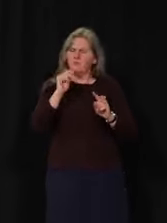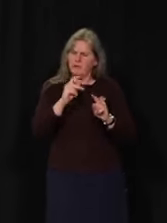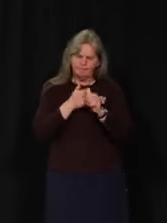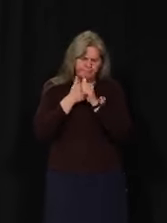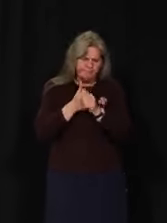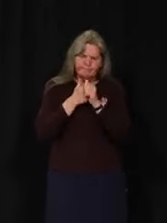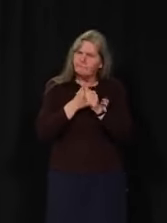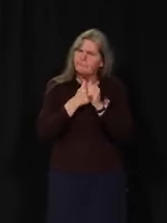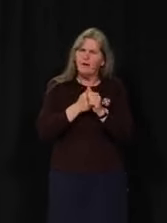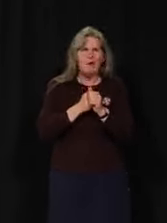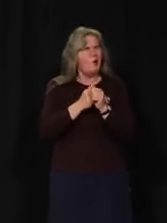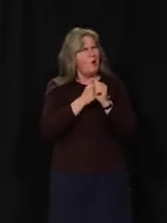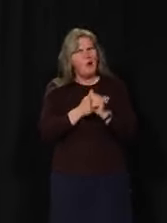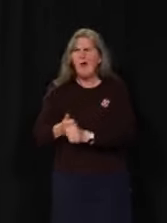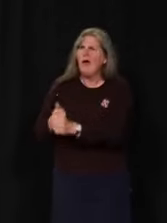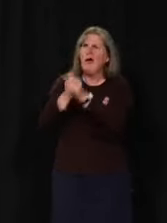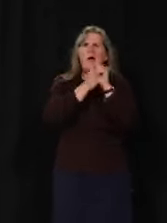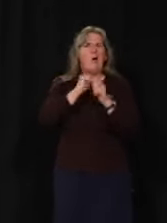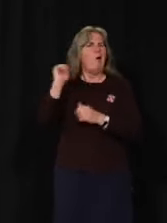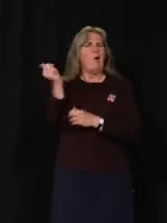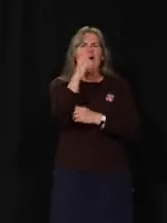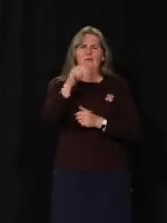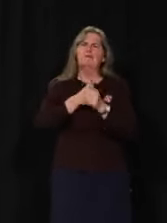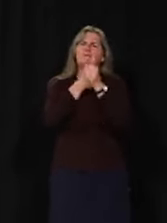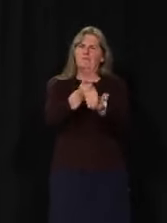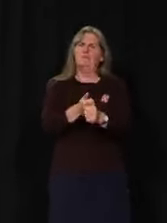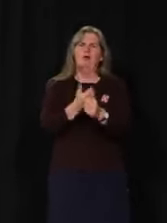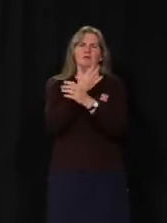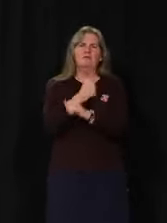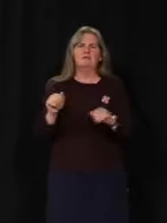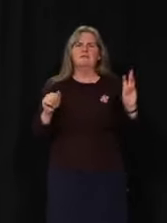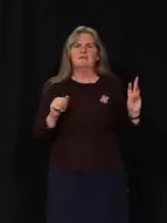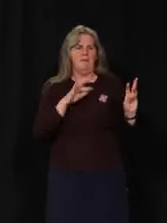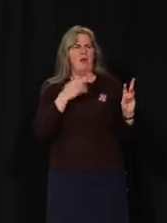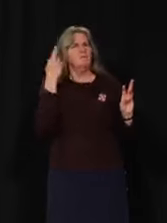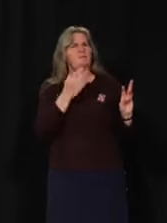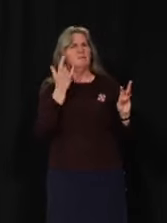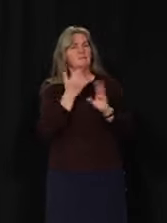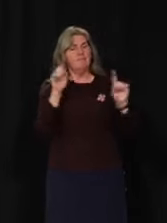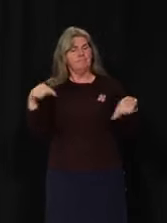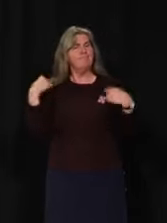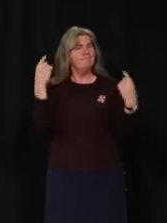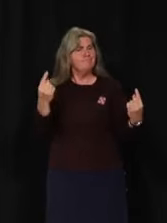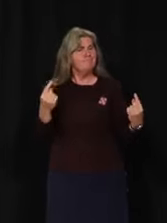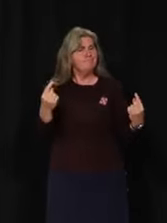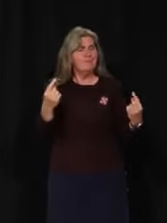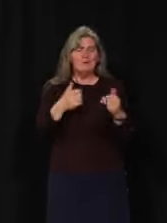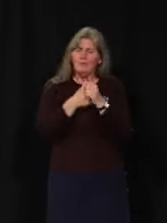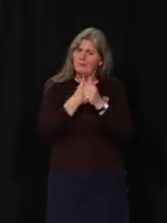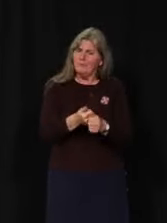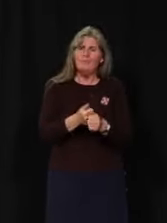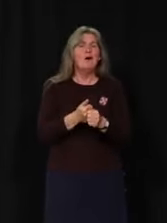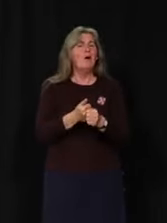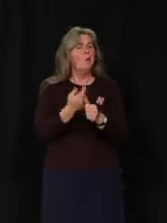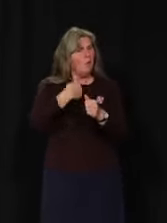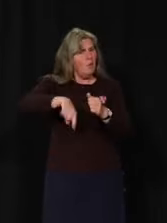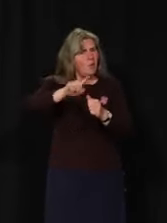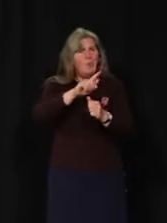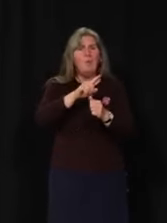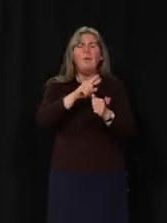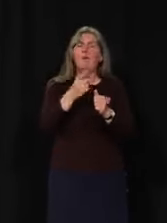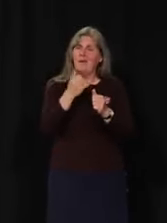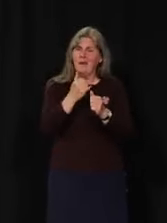apply to all of us, and these 6 steps is what really is keeping us safe. If we all follow these steps, we can greatly reduce